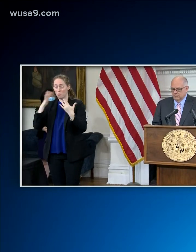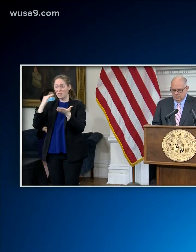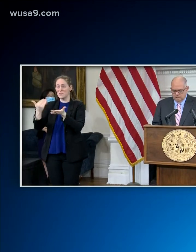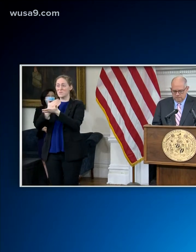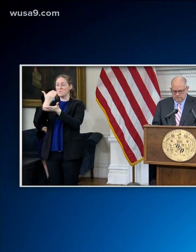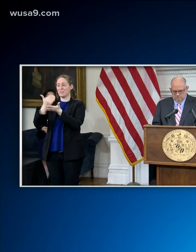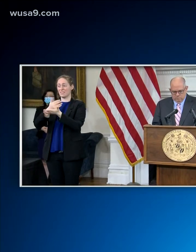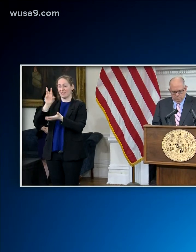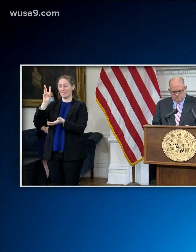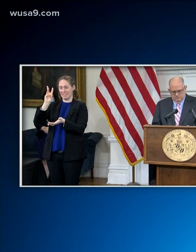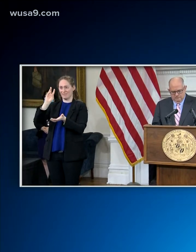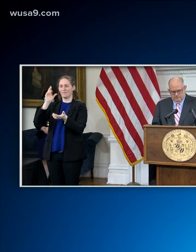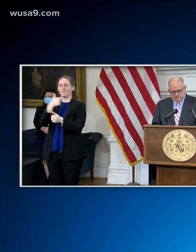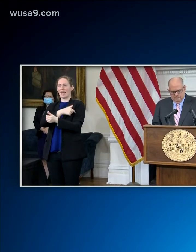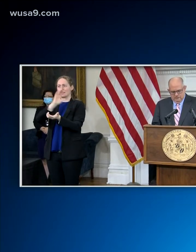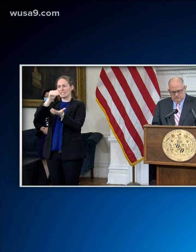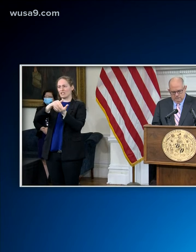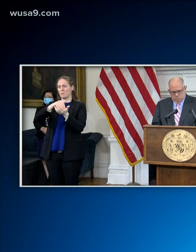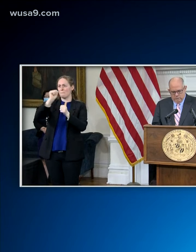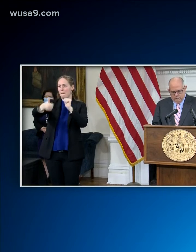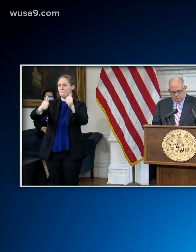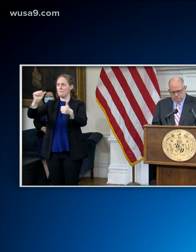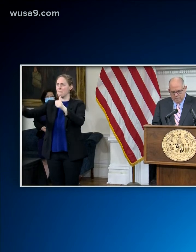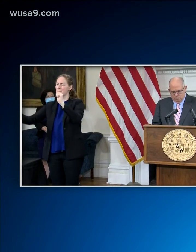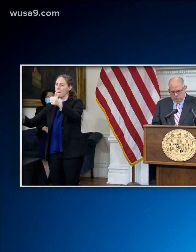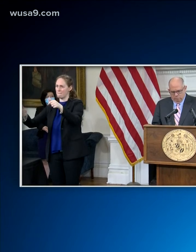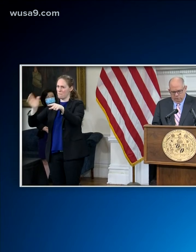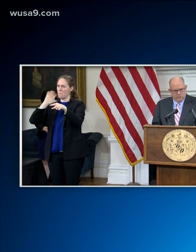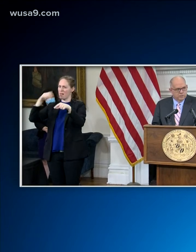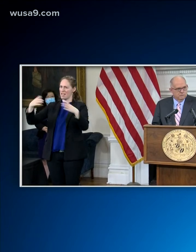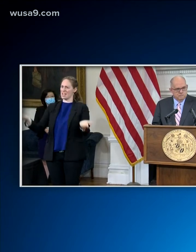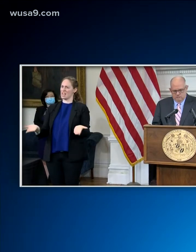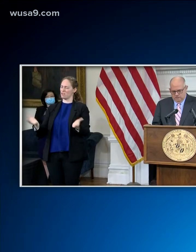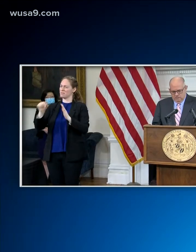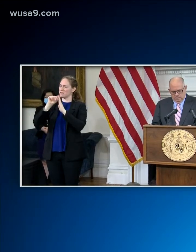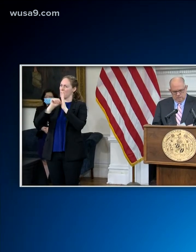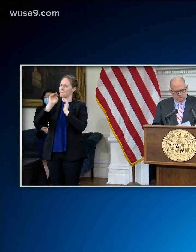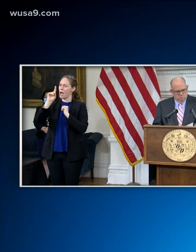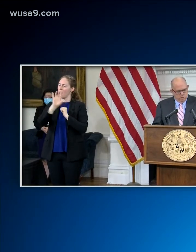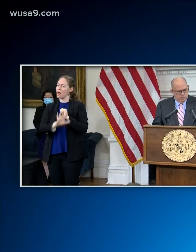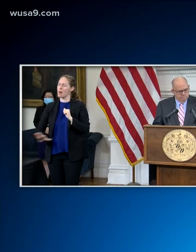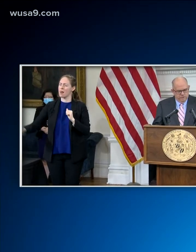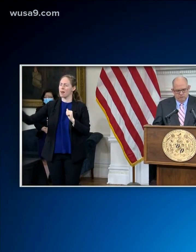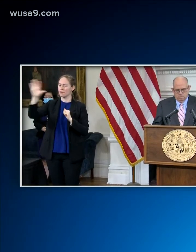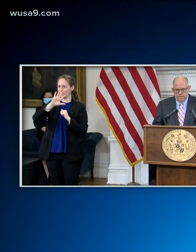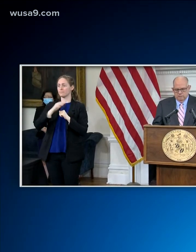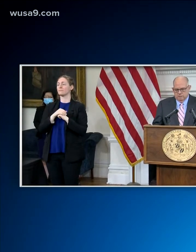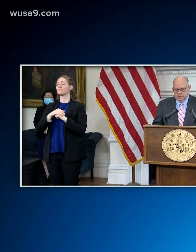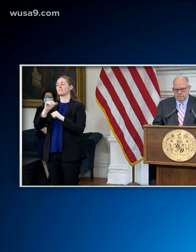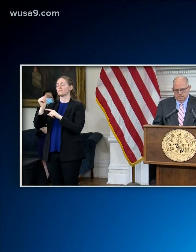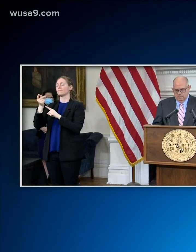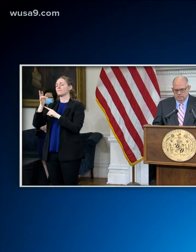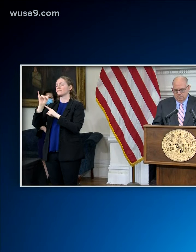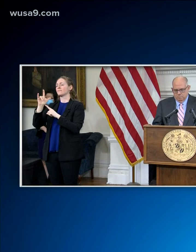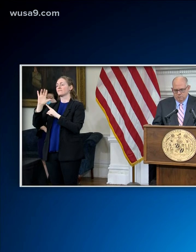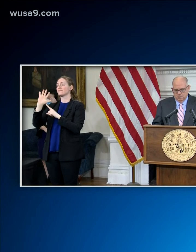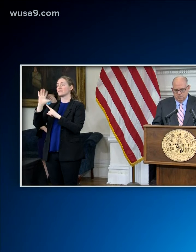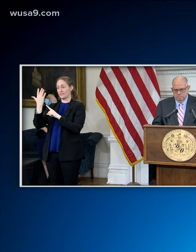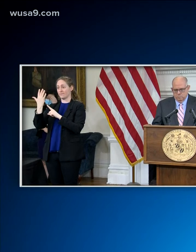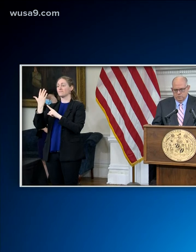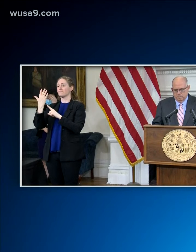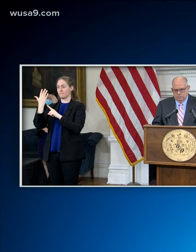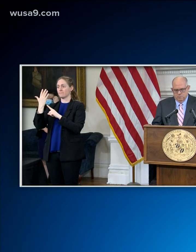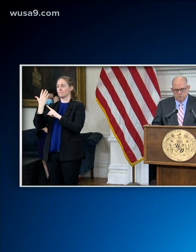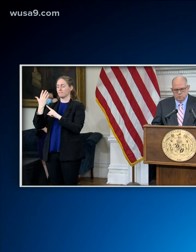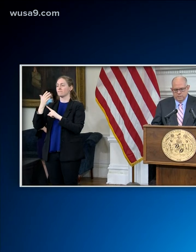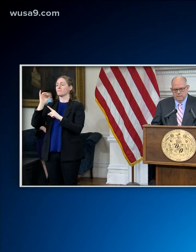sites in April. The week of April 5th, the Timonium Fairgrounds site, in